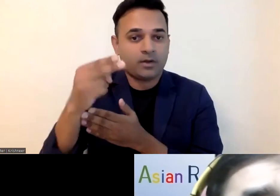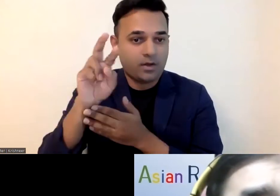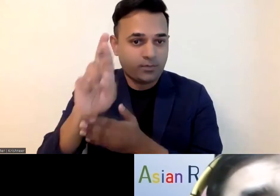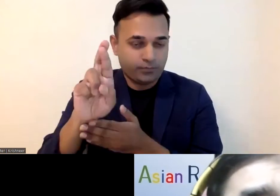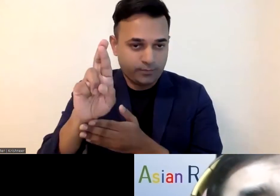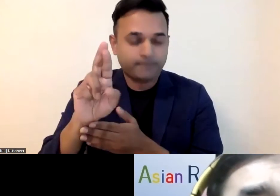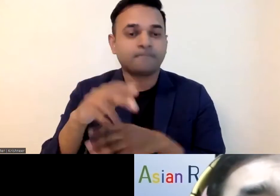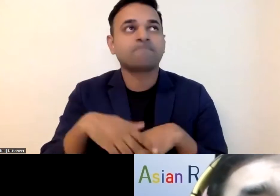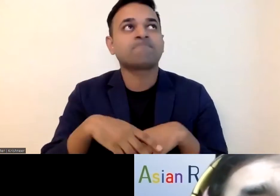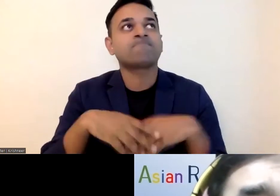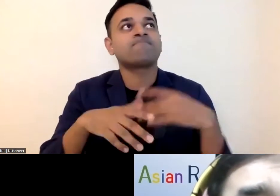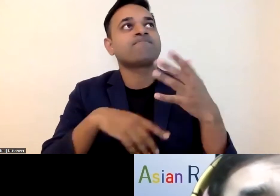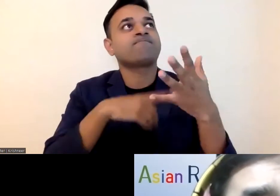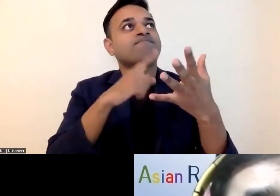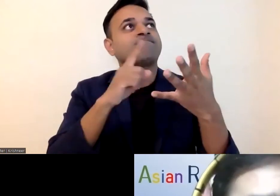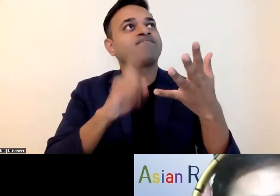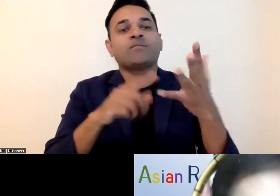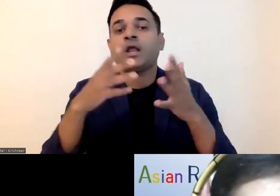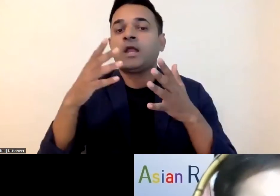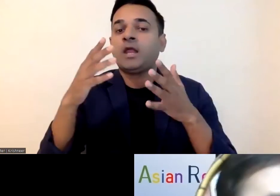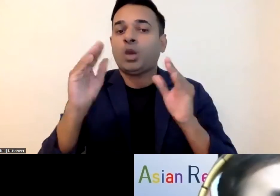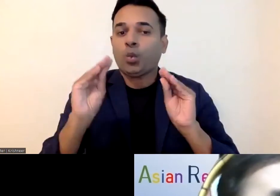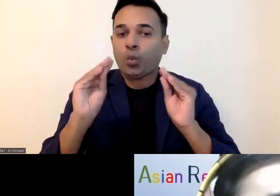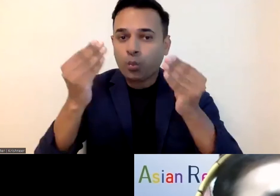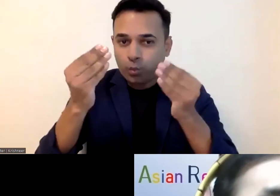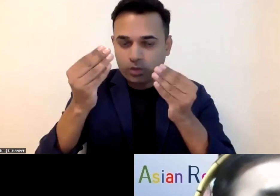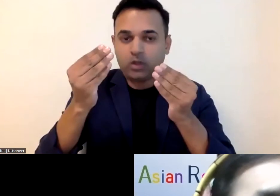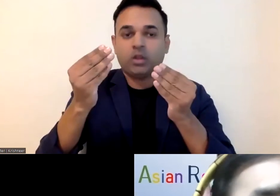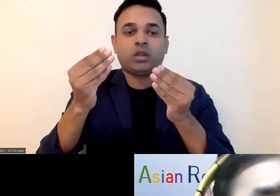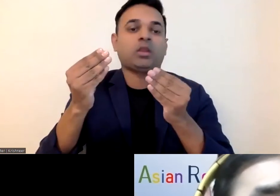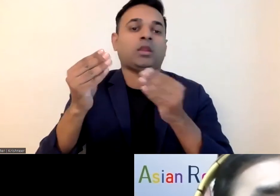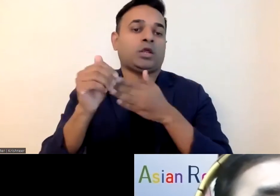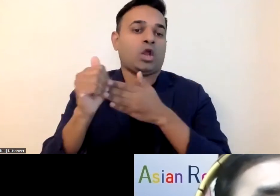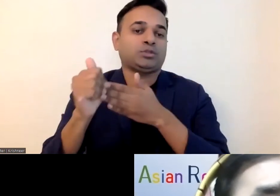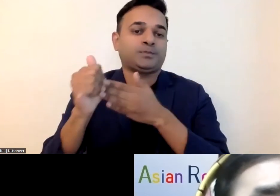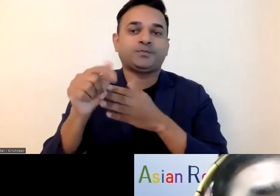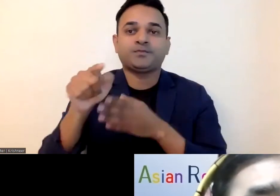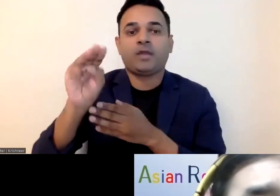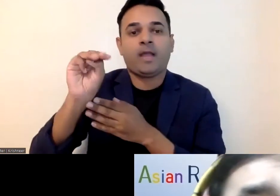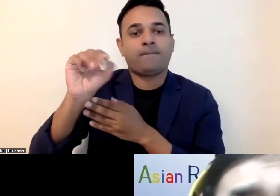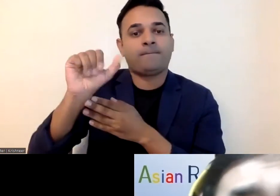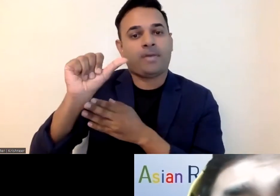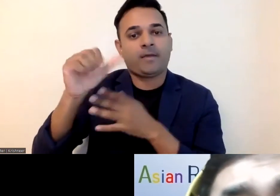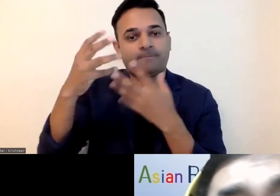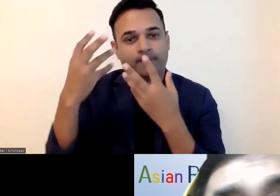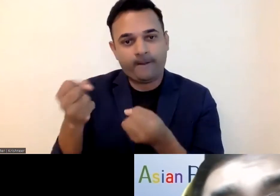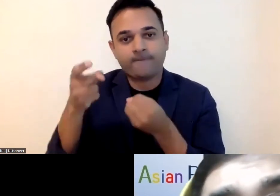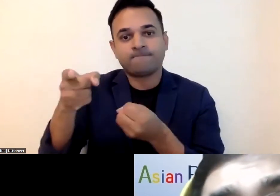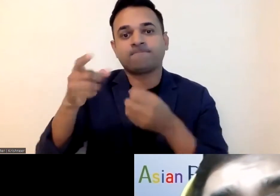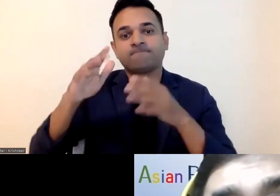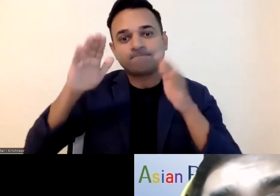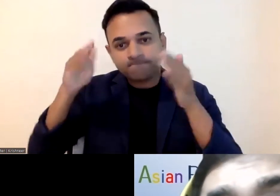studies from Tribhuvan University. He worked as the organizing team